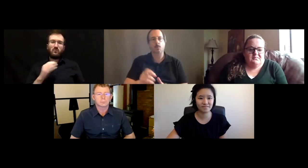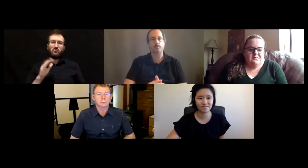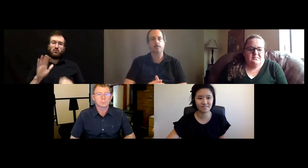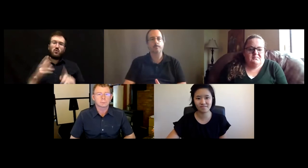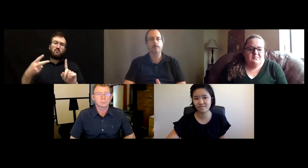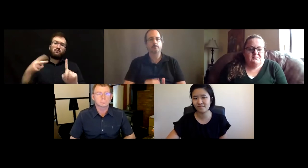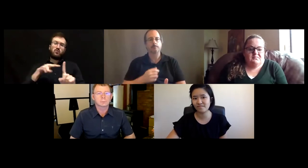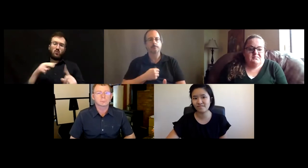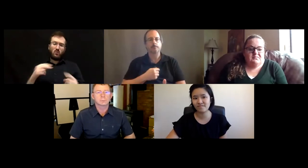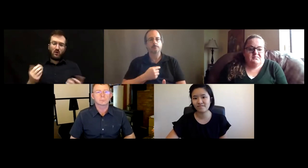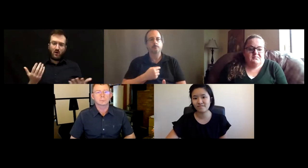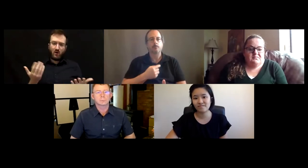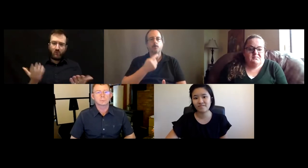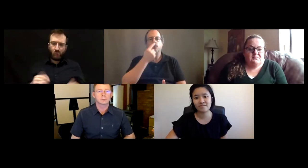I'd like to start with the first question.